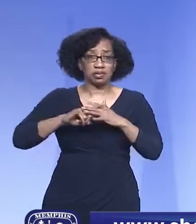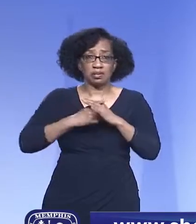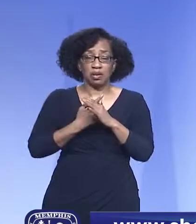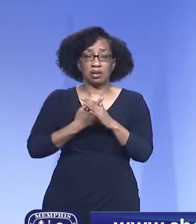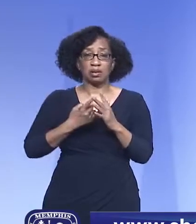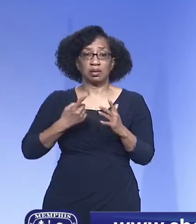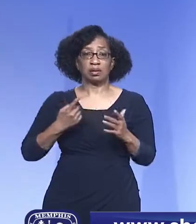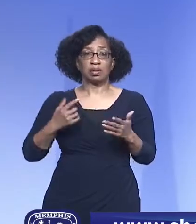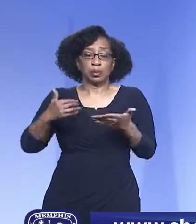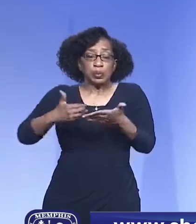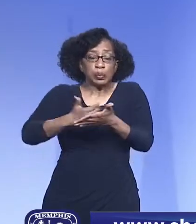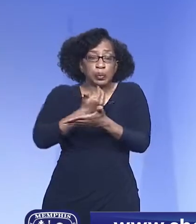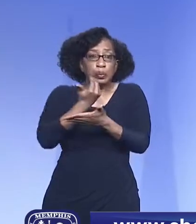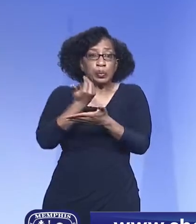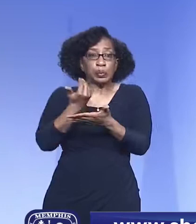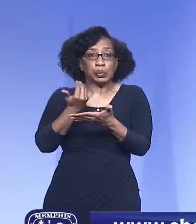fully